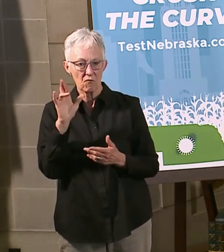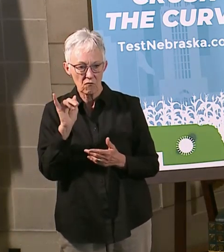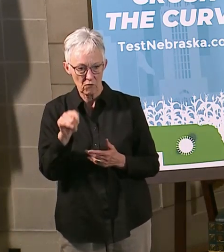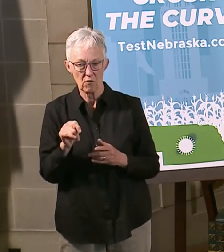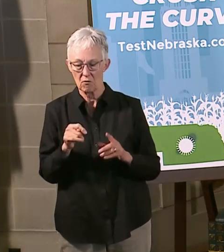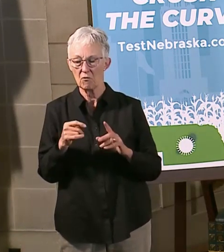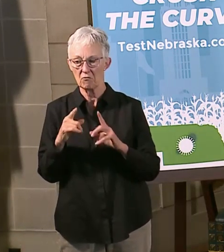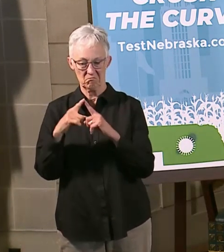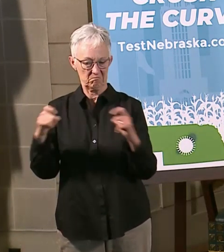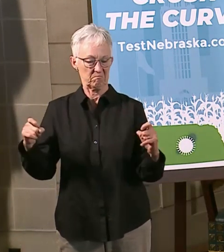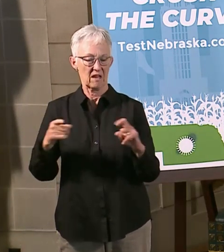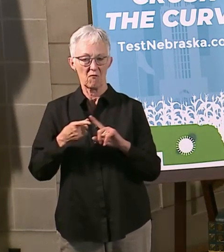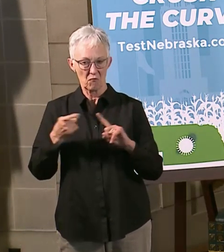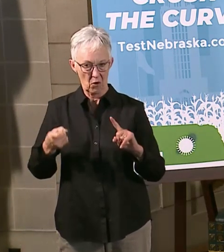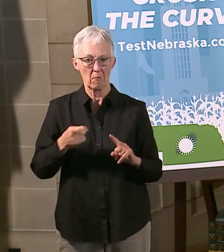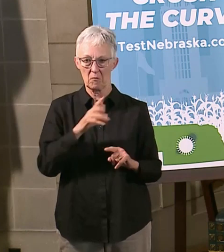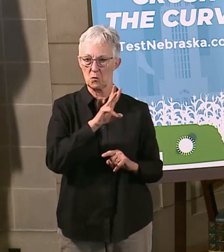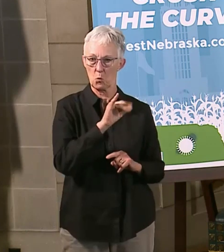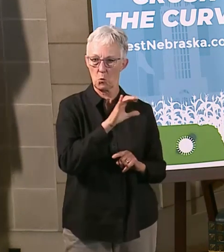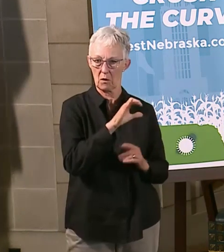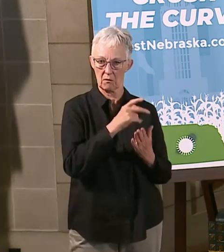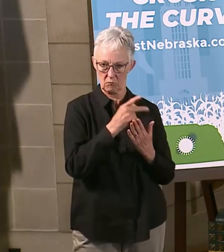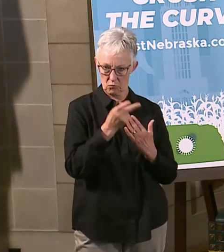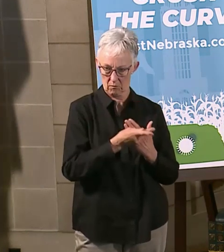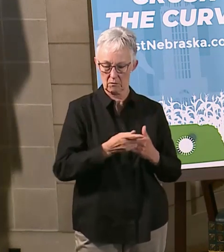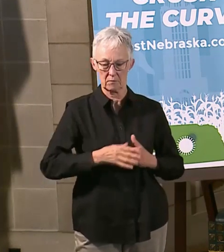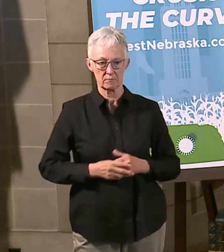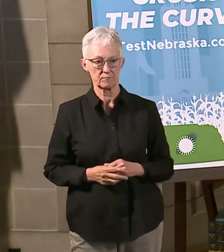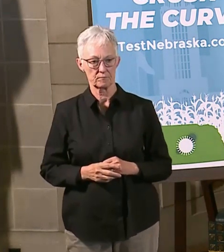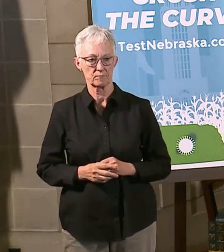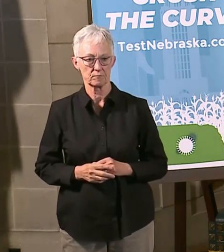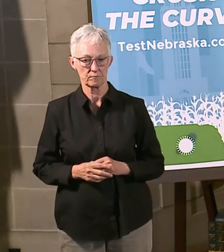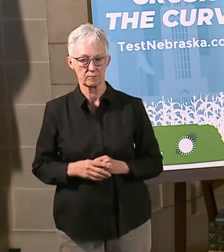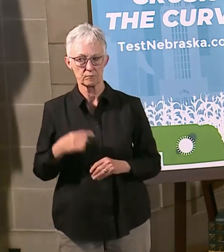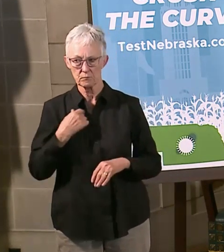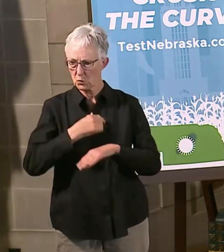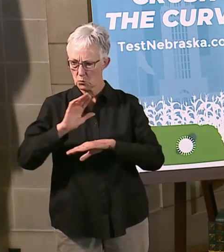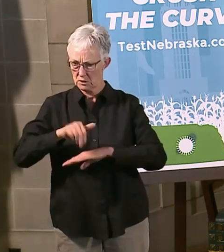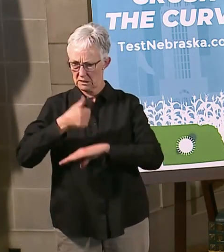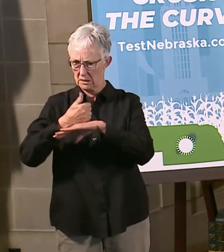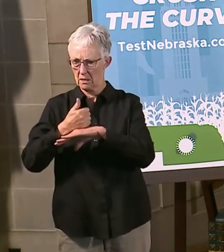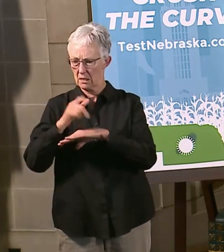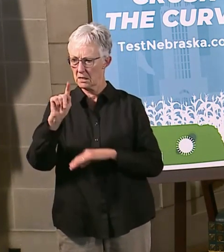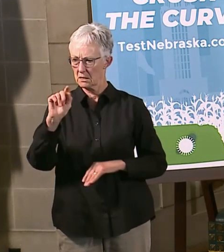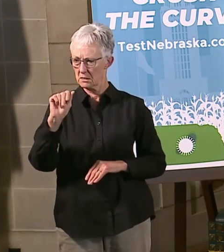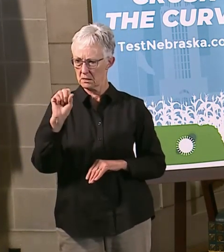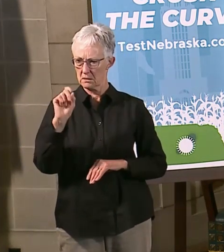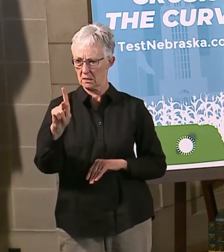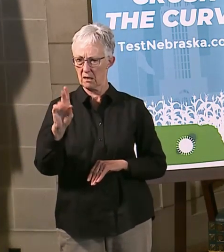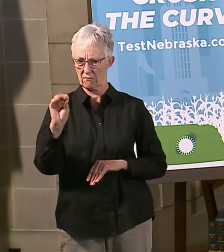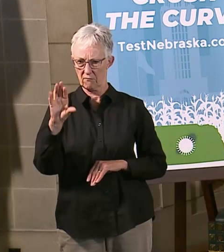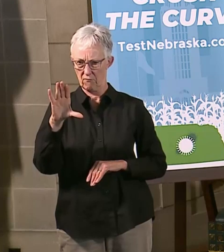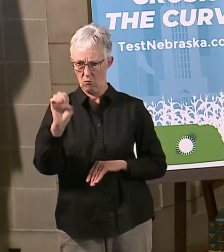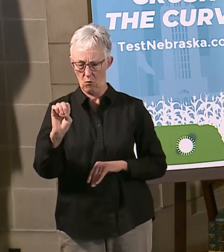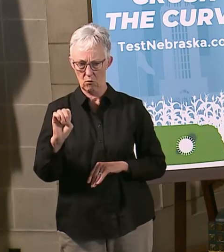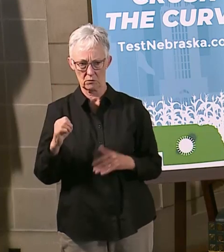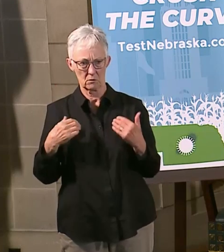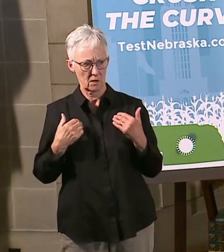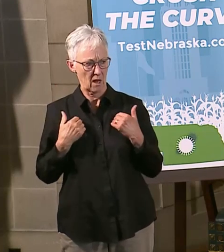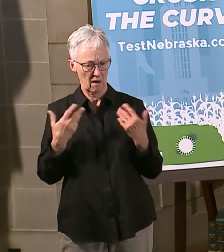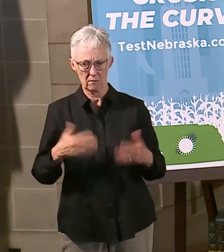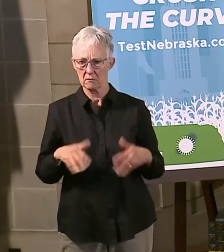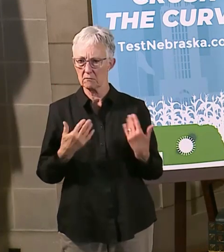The governor also mentioned the detasseling task force that we're beginning to set up. We have a great value-added business here in Nebraska